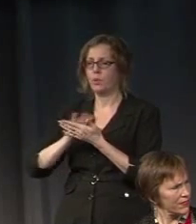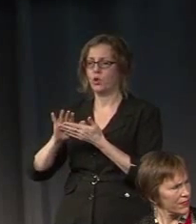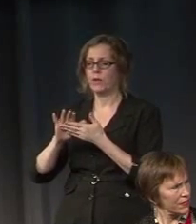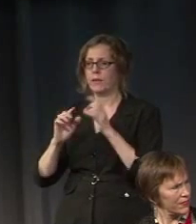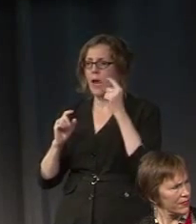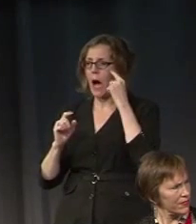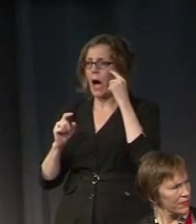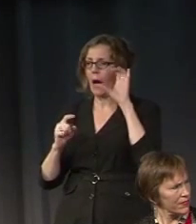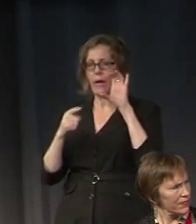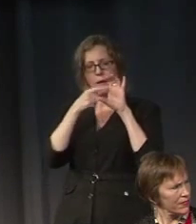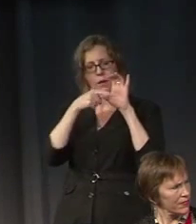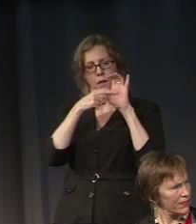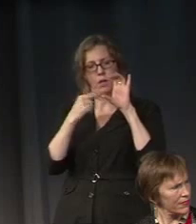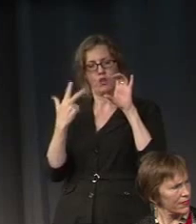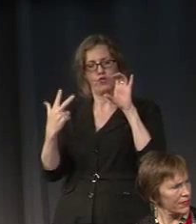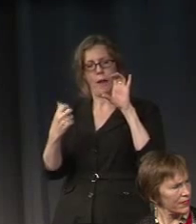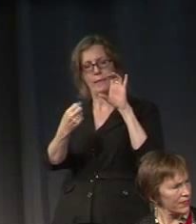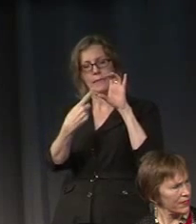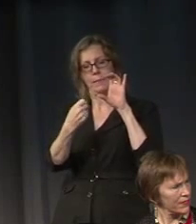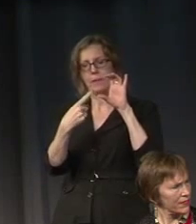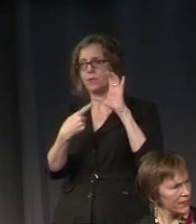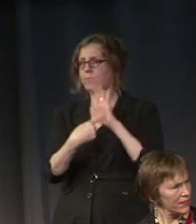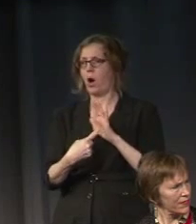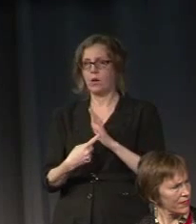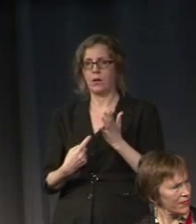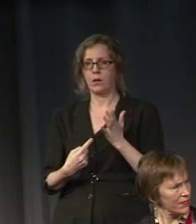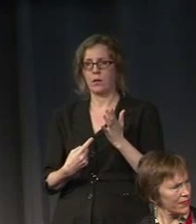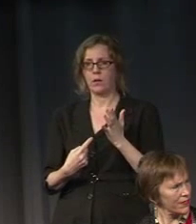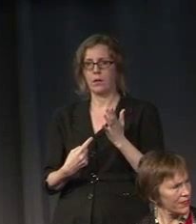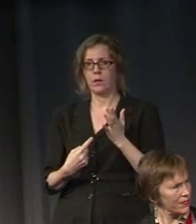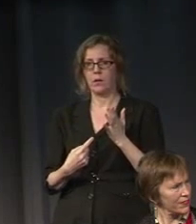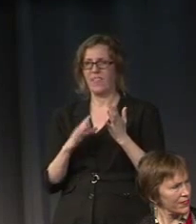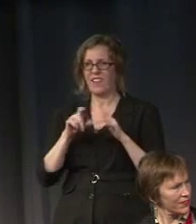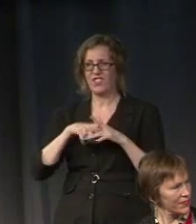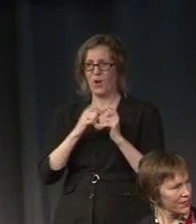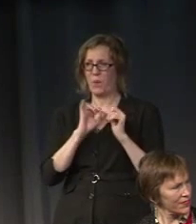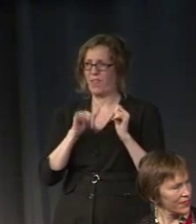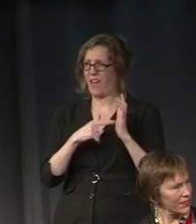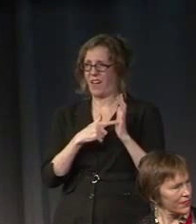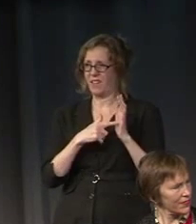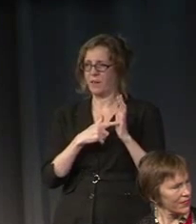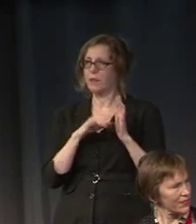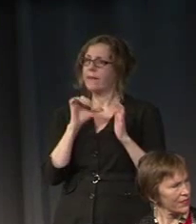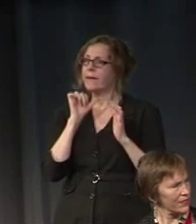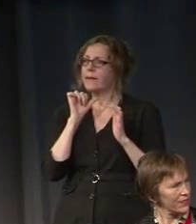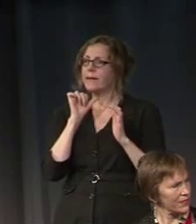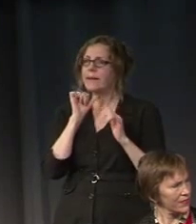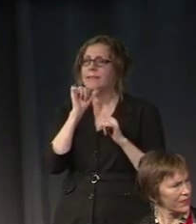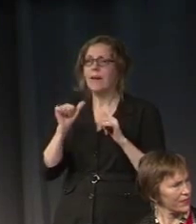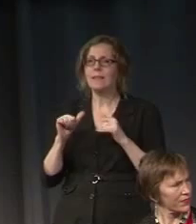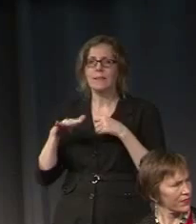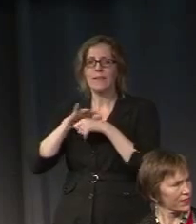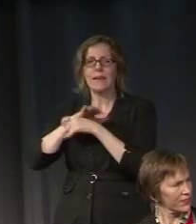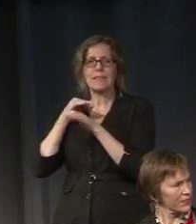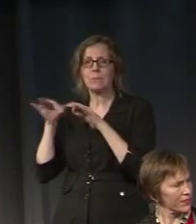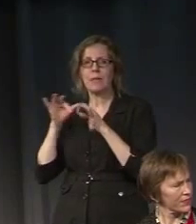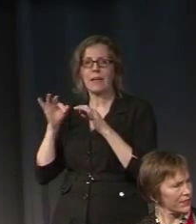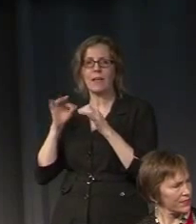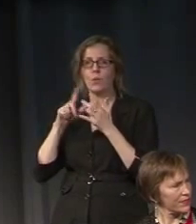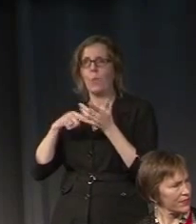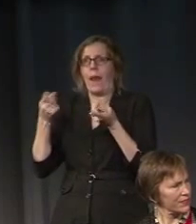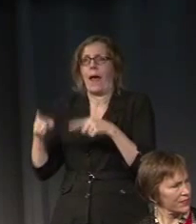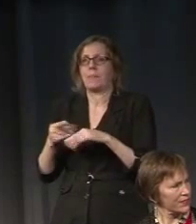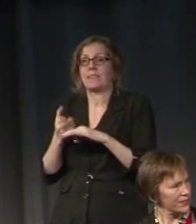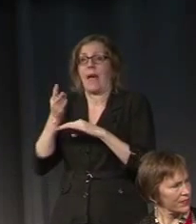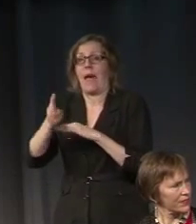tri-stimulus model, and as Bevel said so much better than I said in my talk, that really doesn't account for so much of what happens